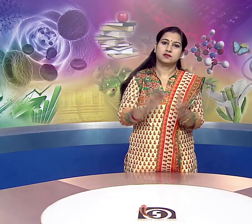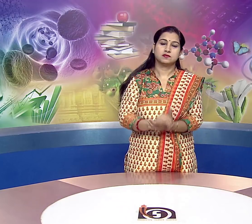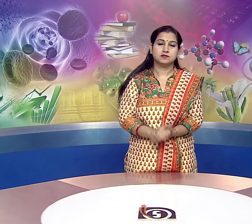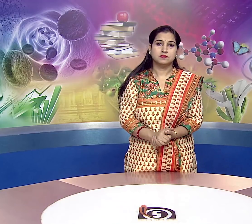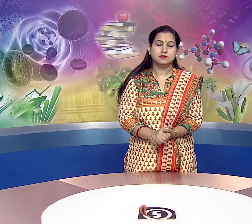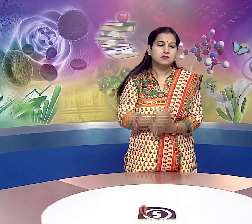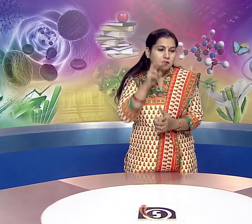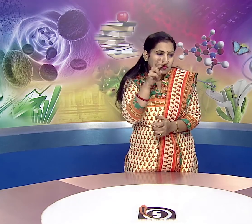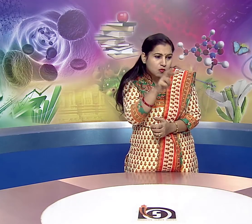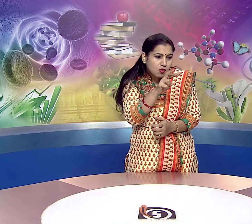and watch.